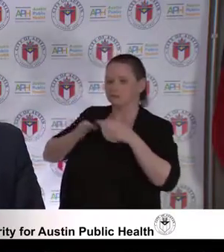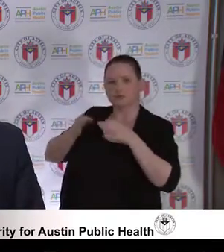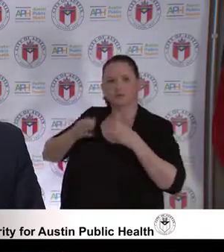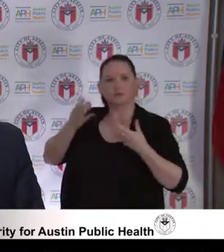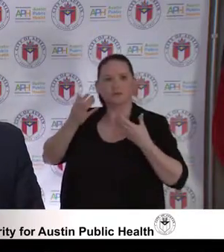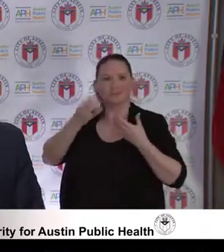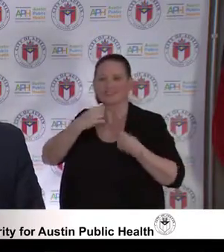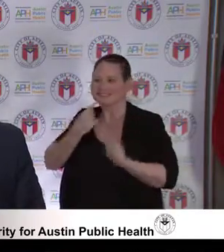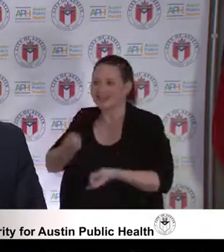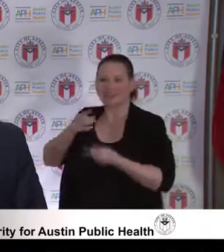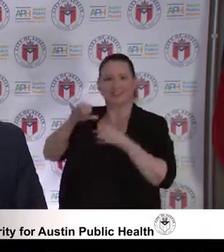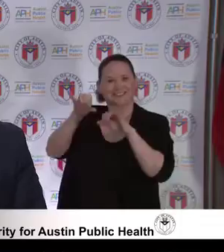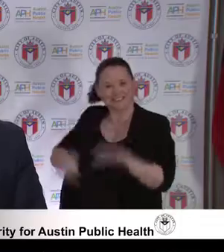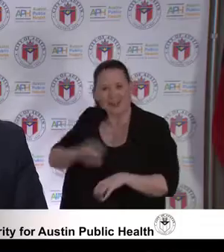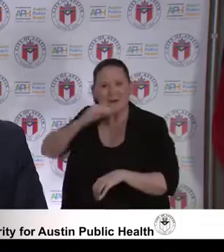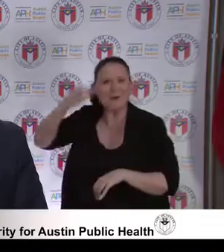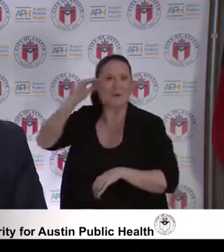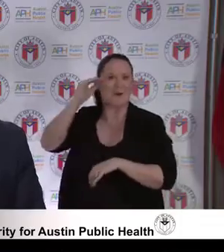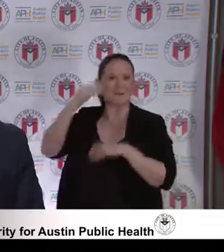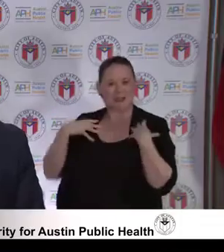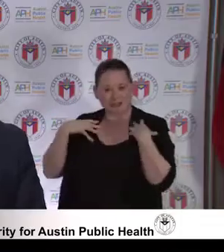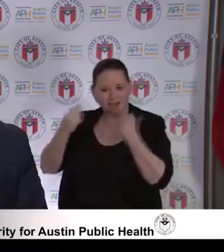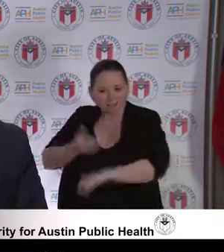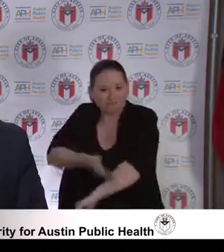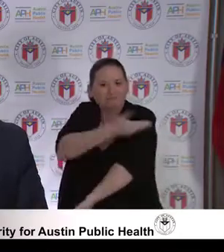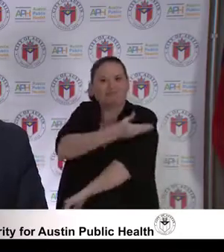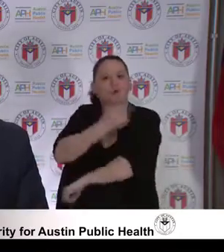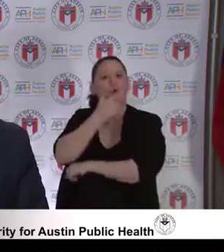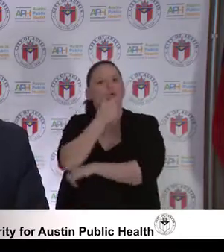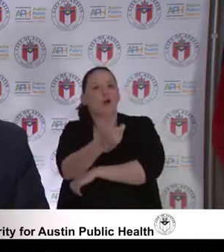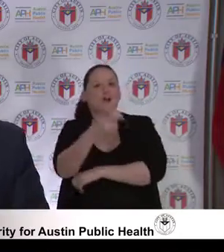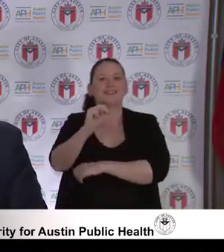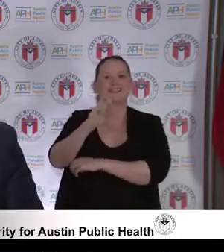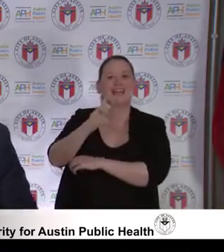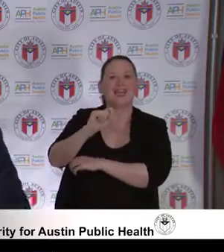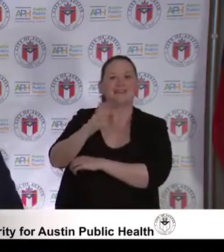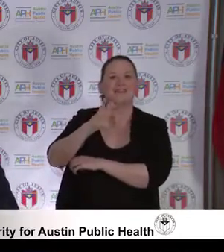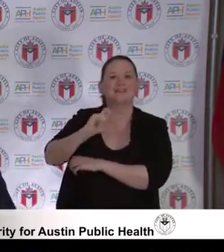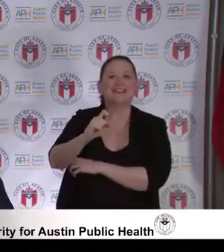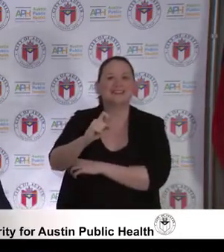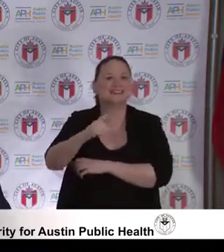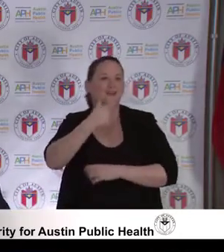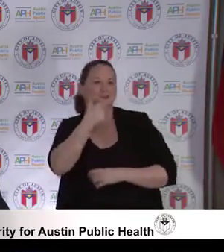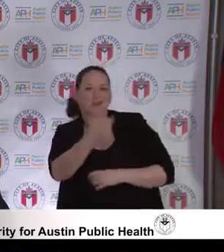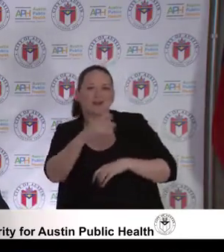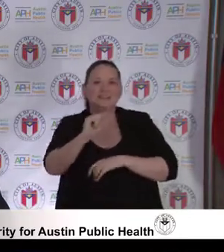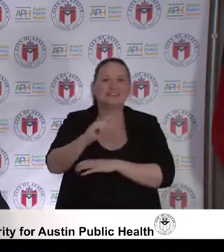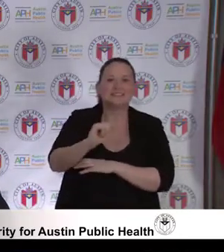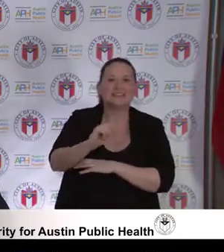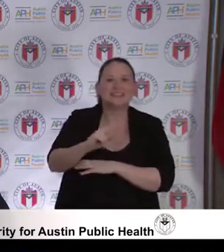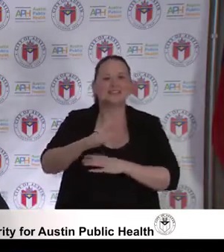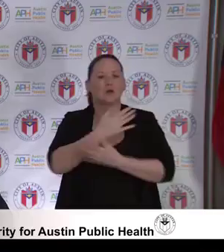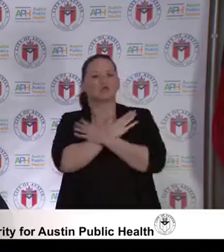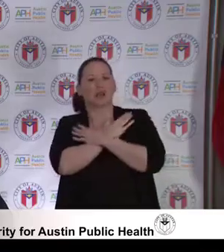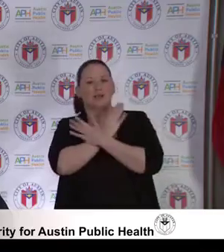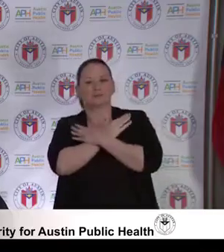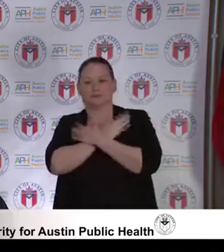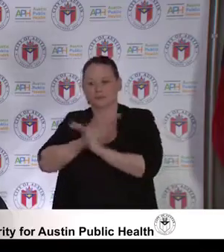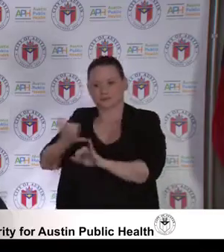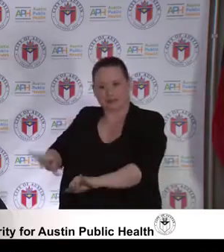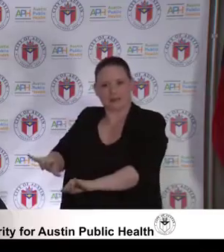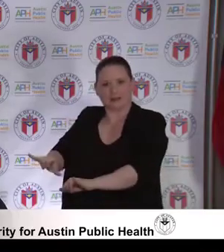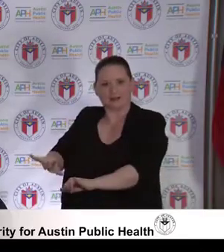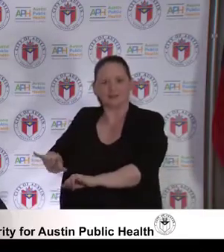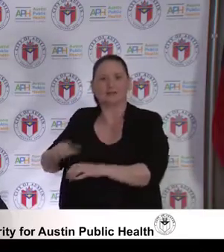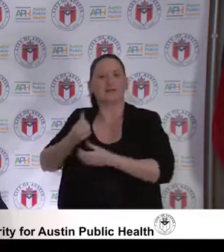stay home, get better, watch your Netflix or your favorite cable show, and rest, and